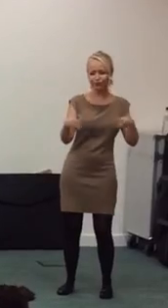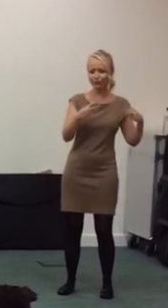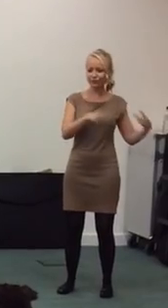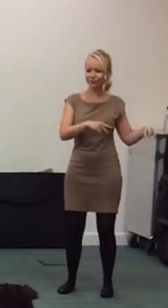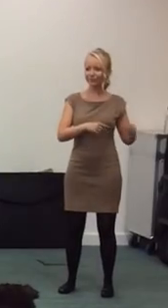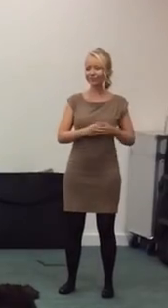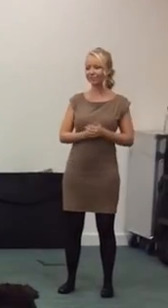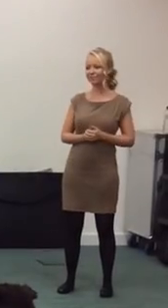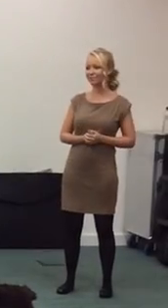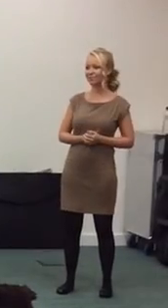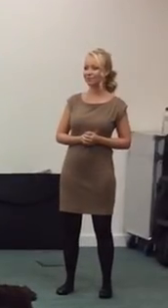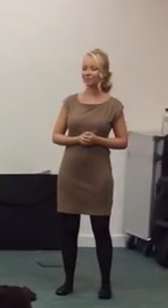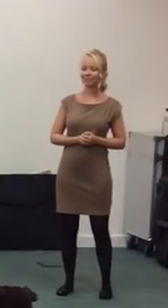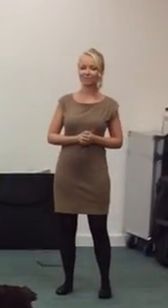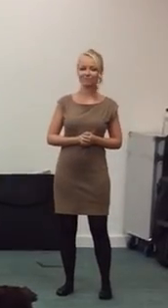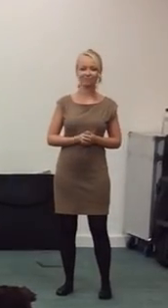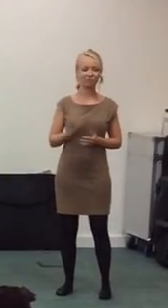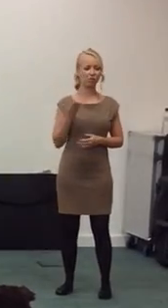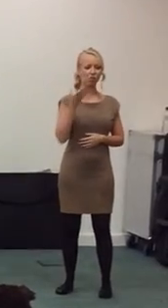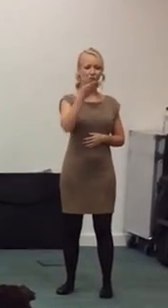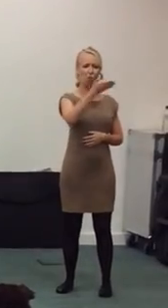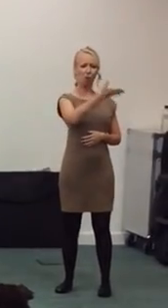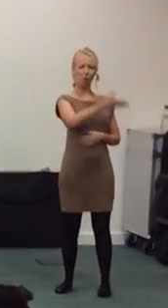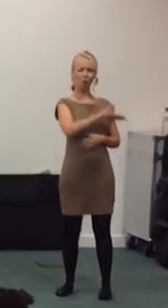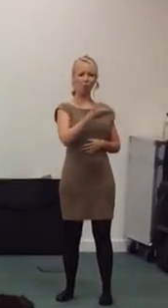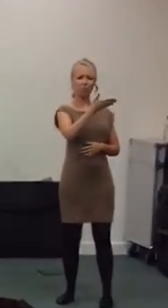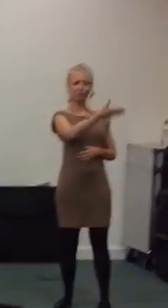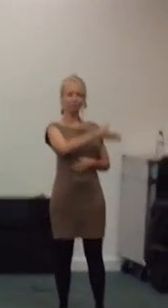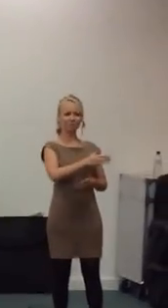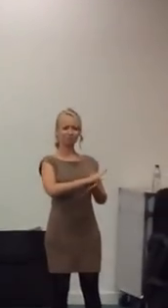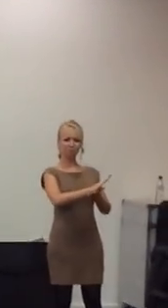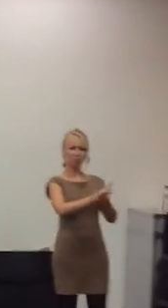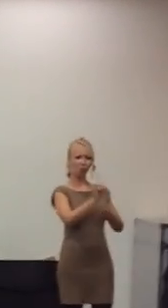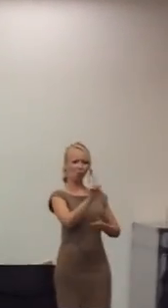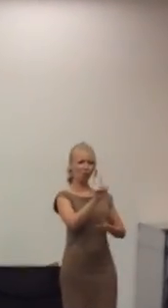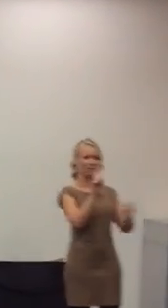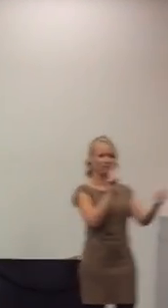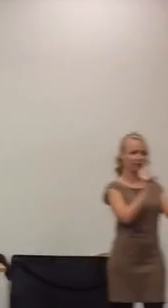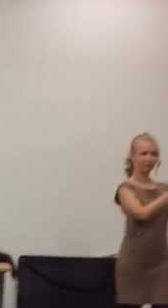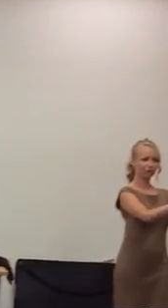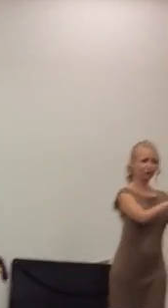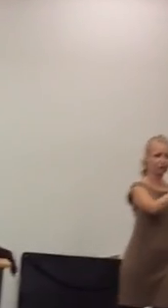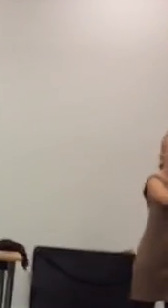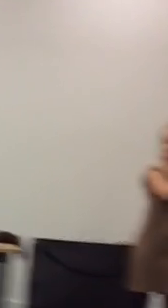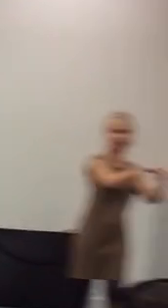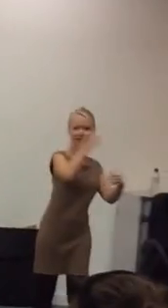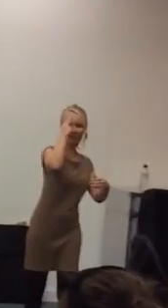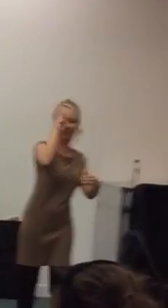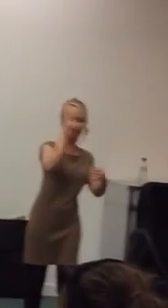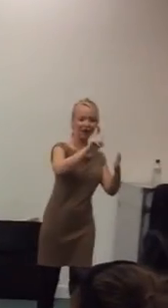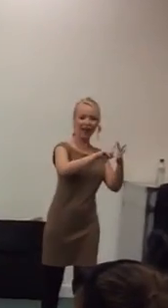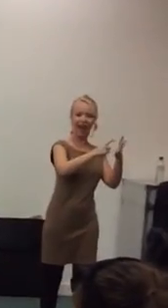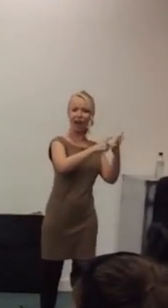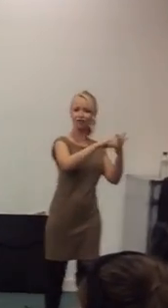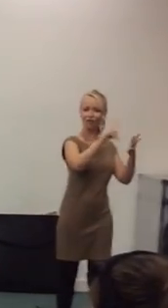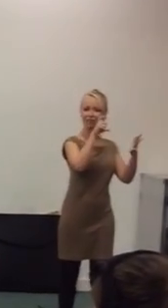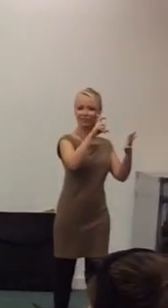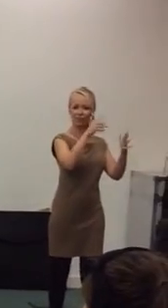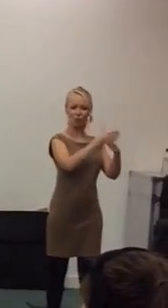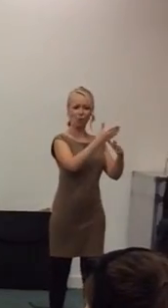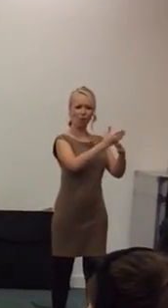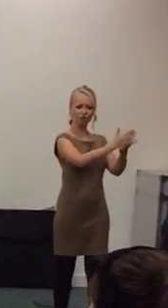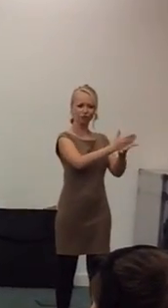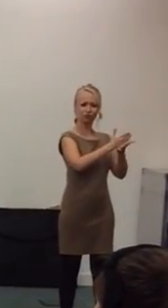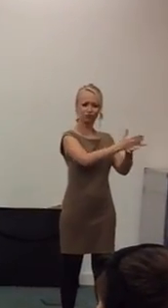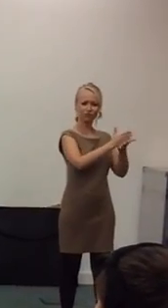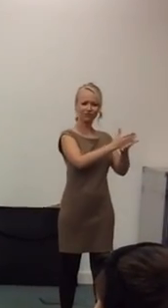right. Going to the leisure centre also meant they could see their friend Eric, who worked on security. He took his